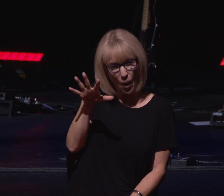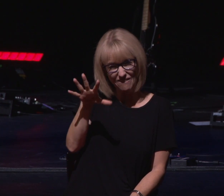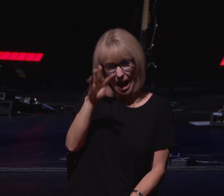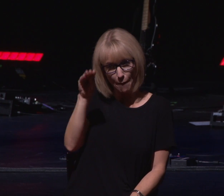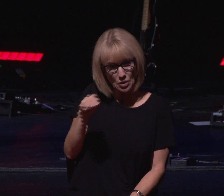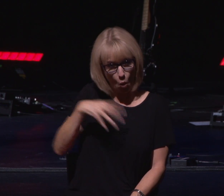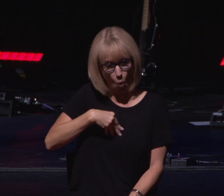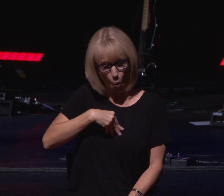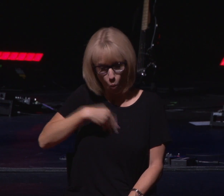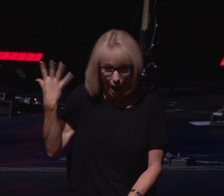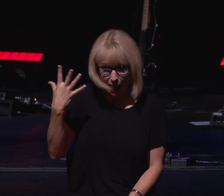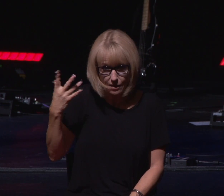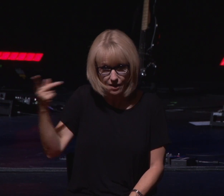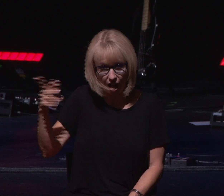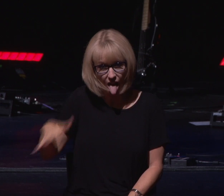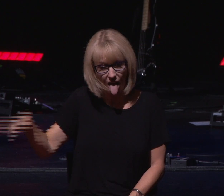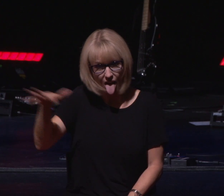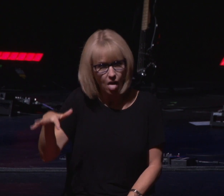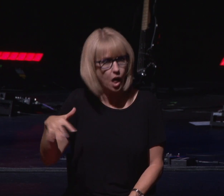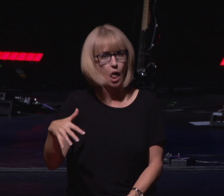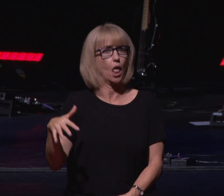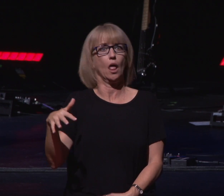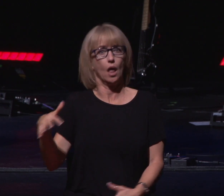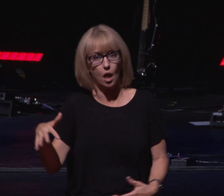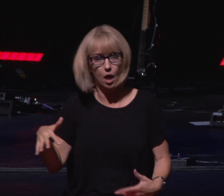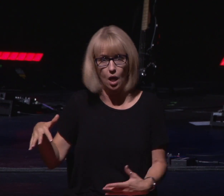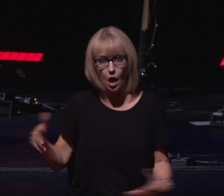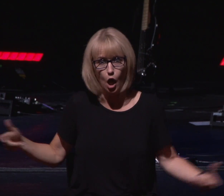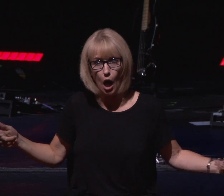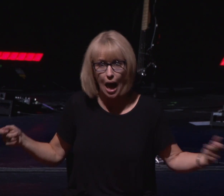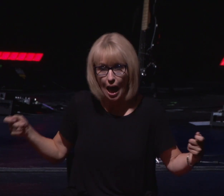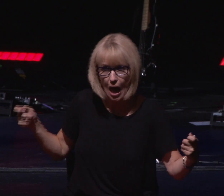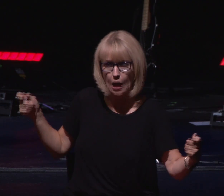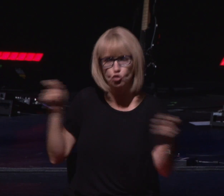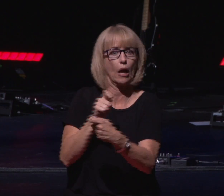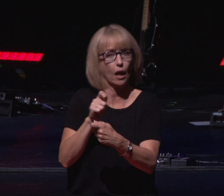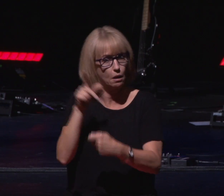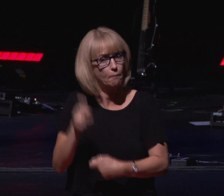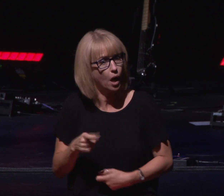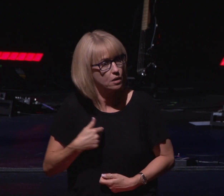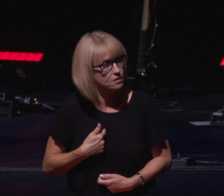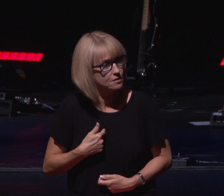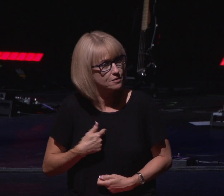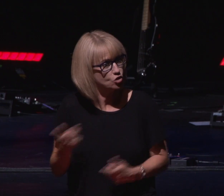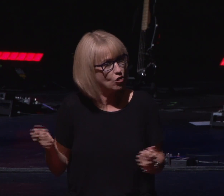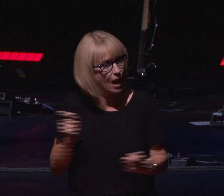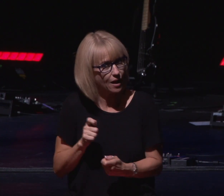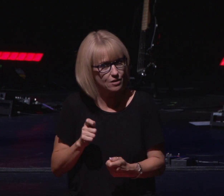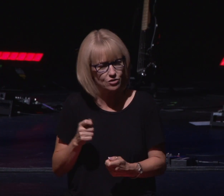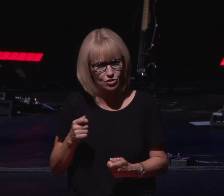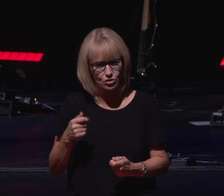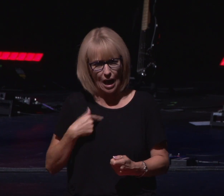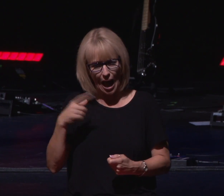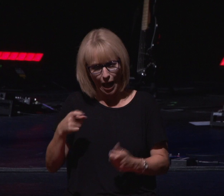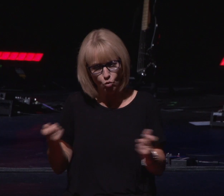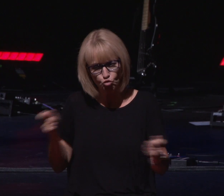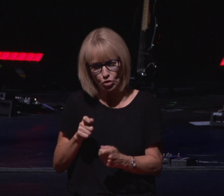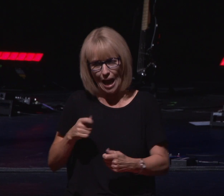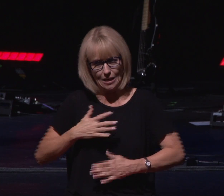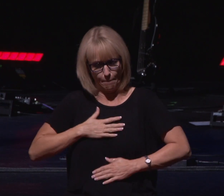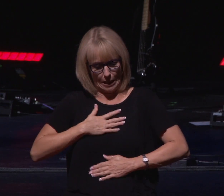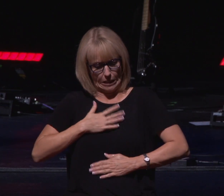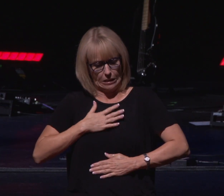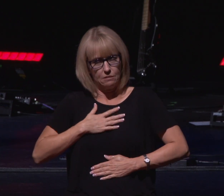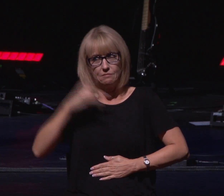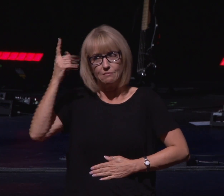95.5% white. So I had to change. How was it? I had to change me through the grace of